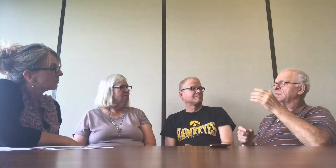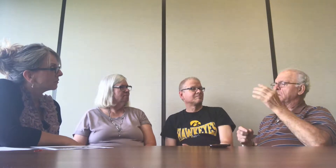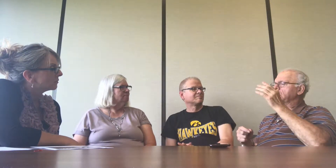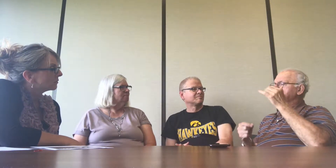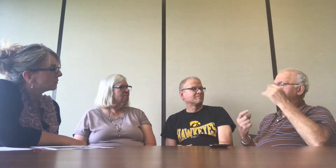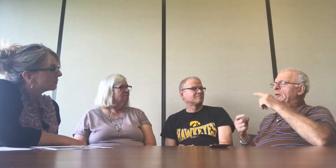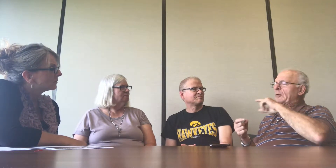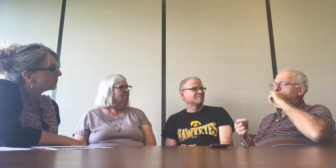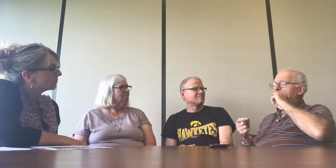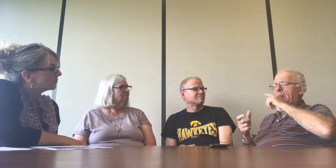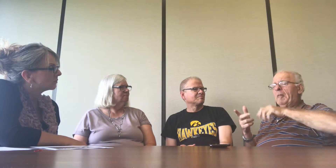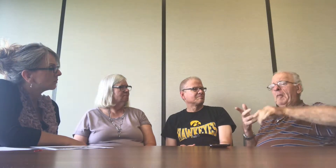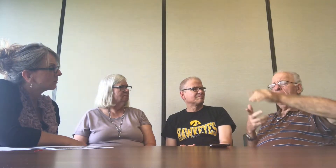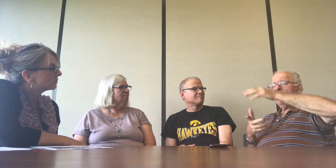Chris.